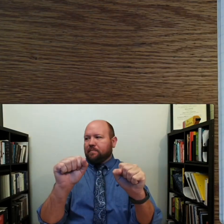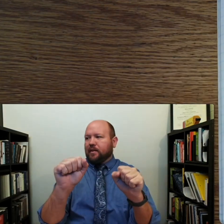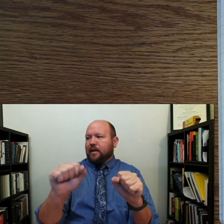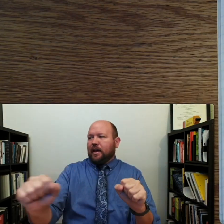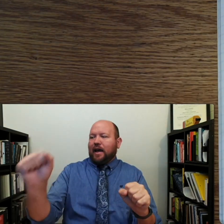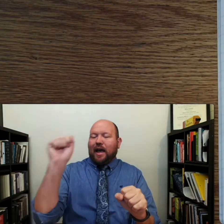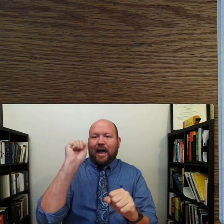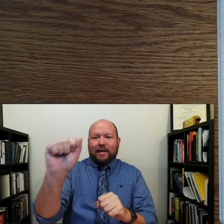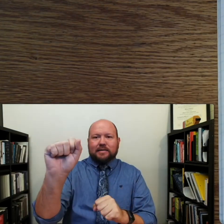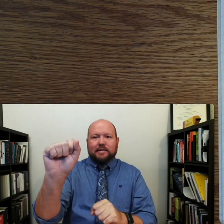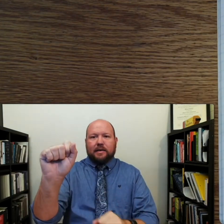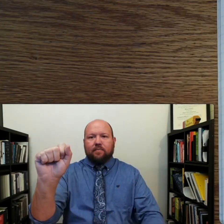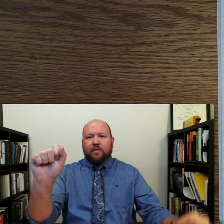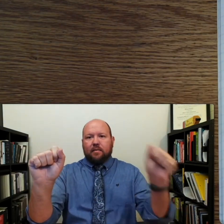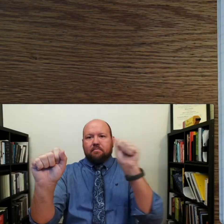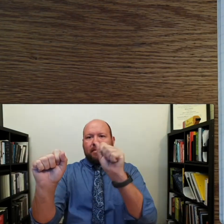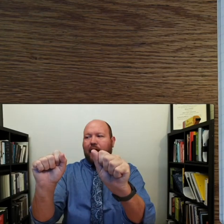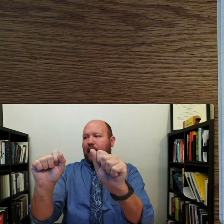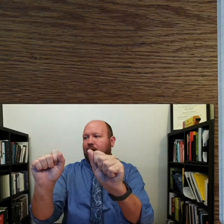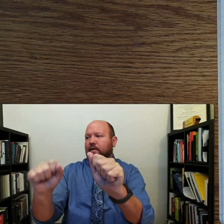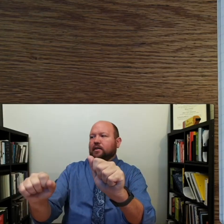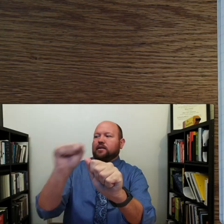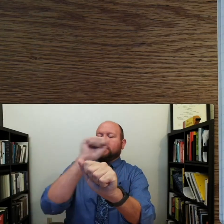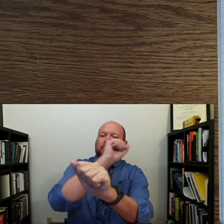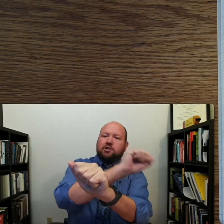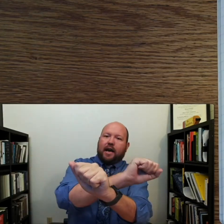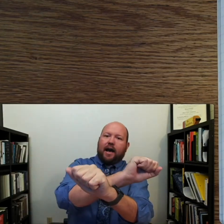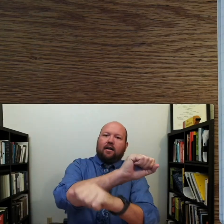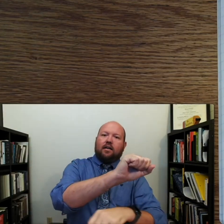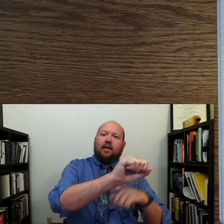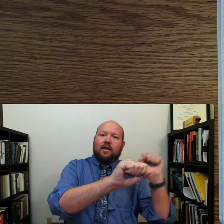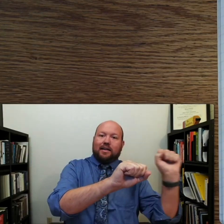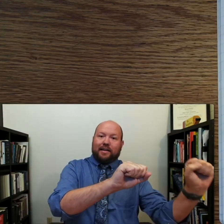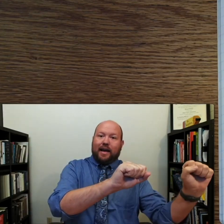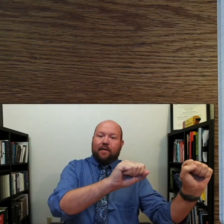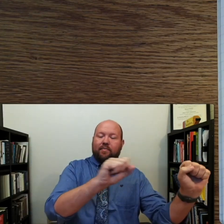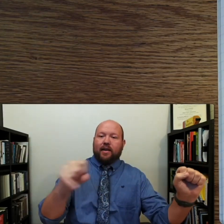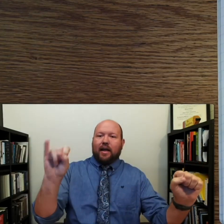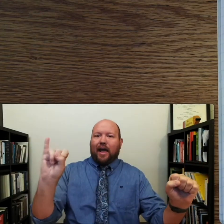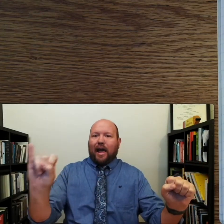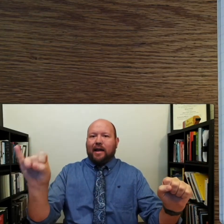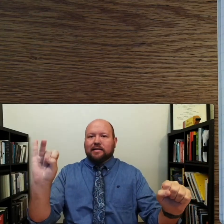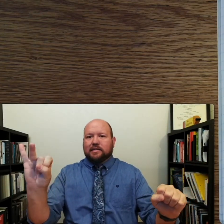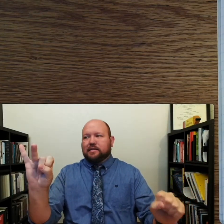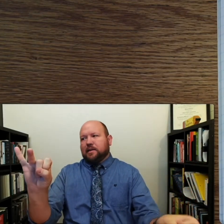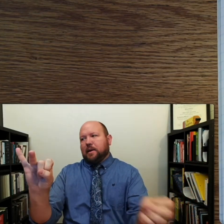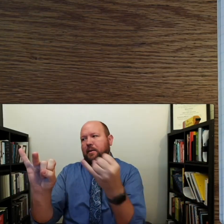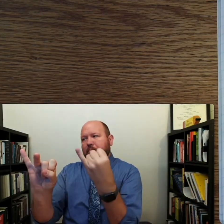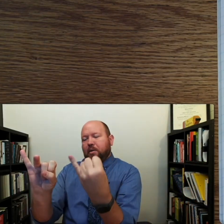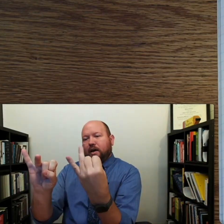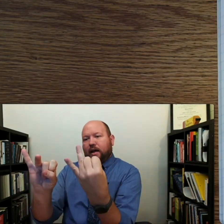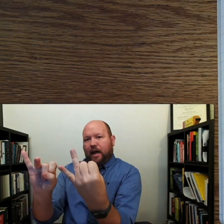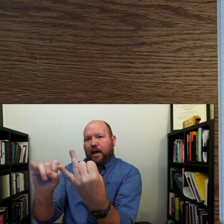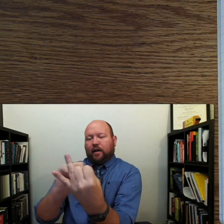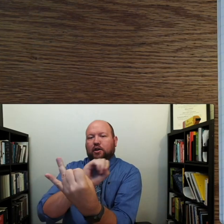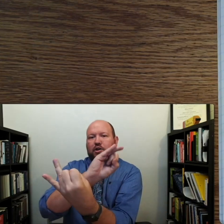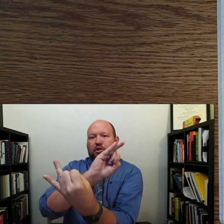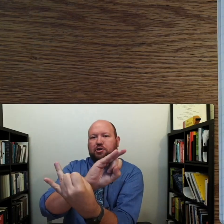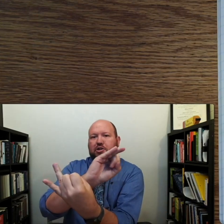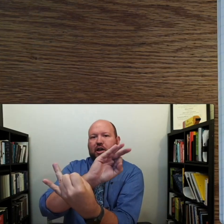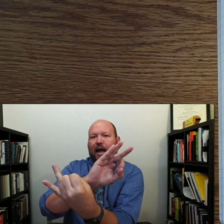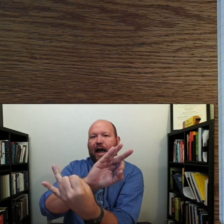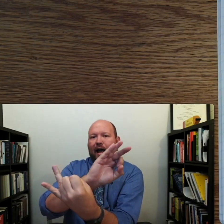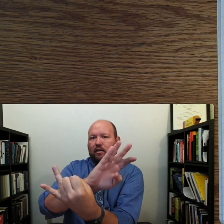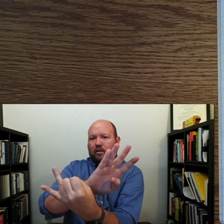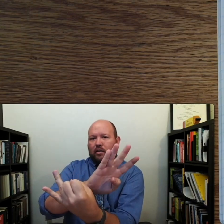Especially. S pe shall le. S p e